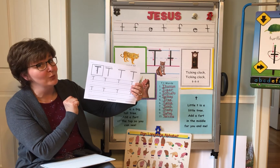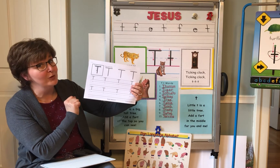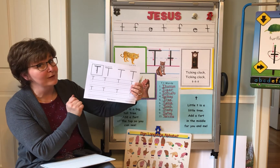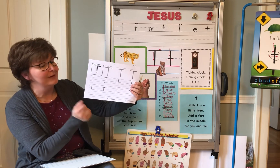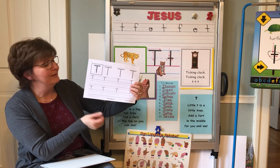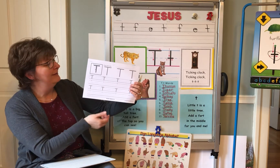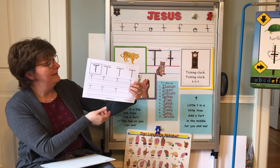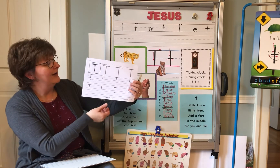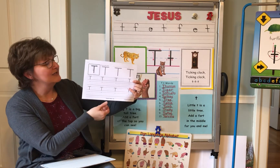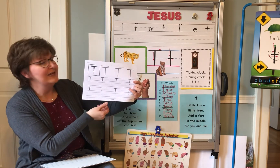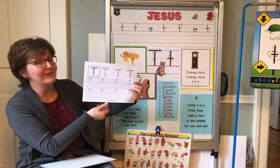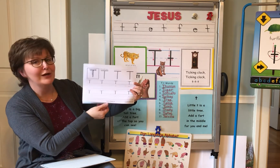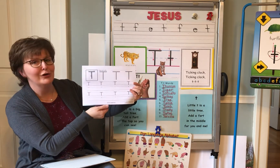work, I'll see if I agree.